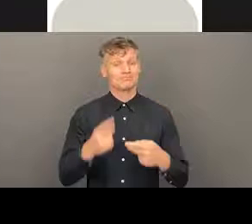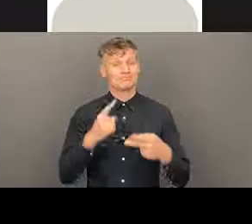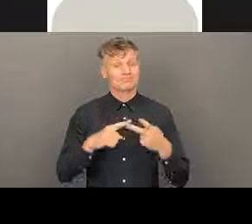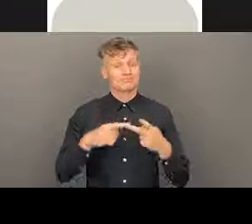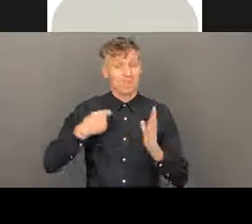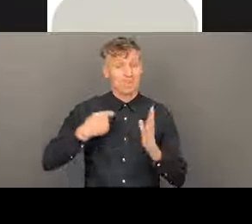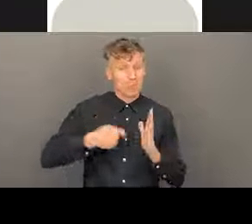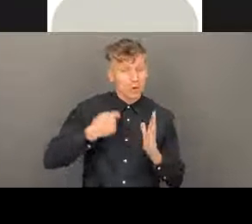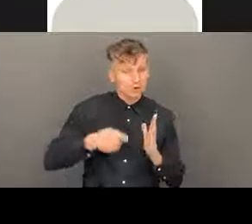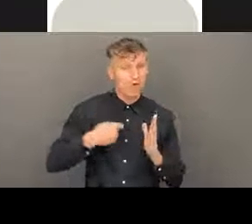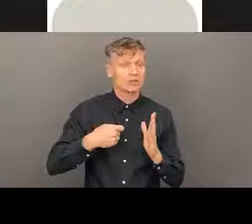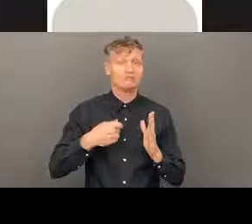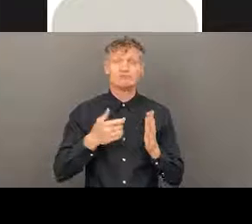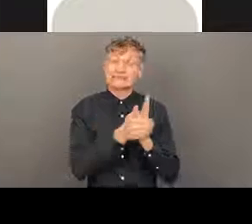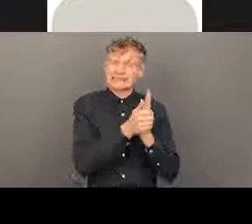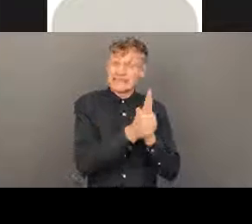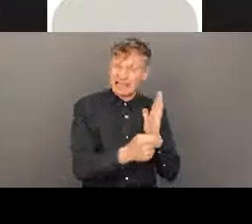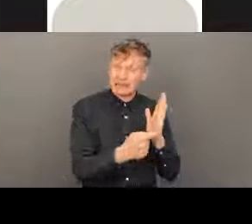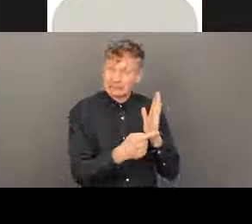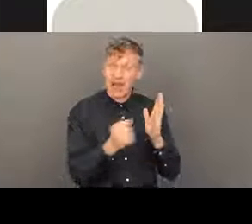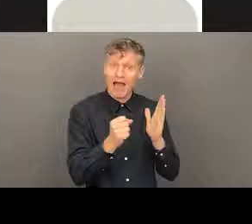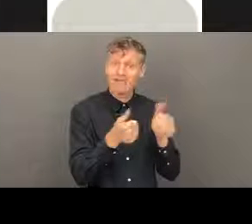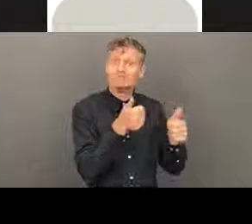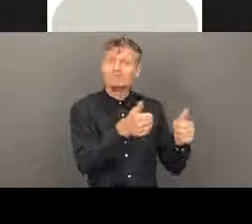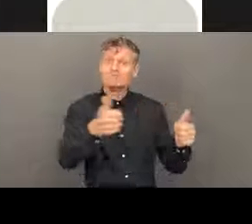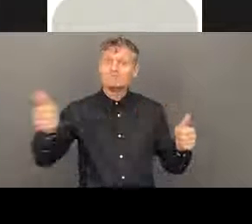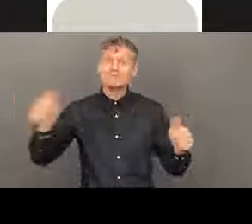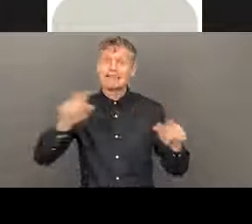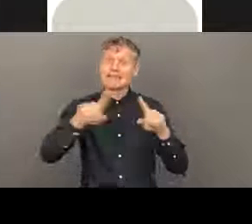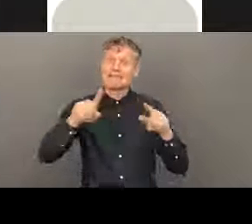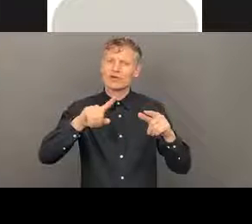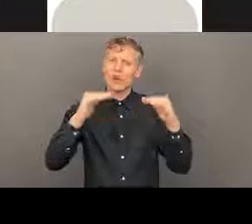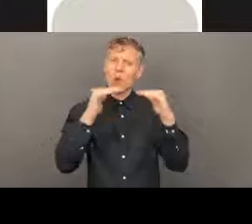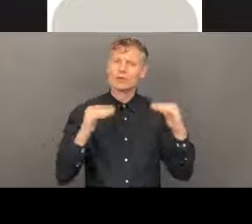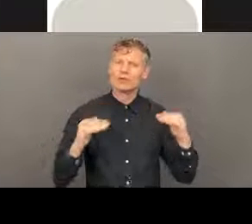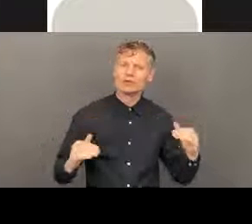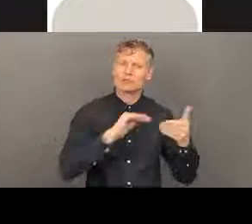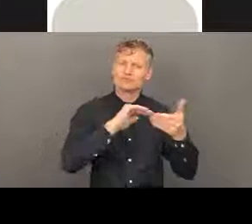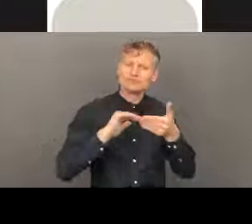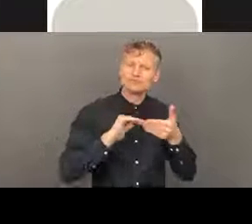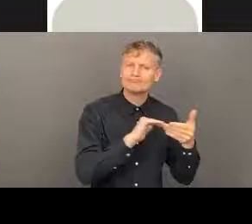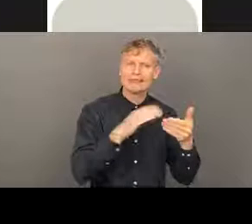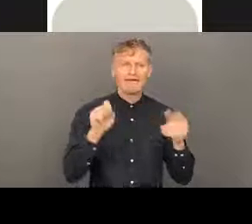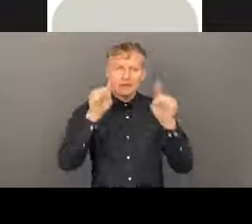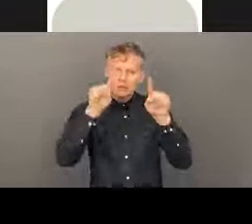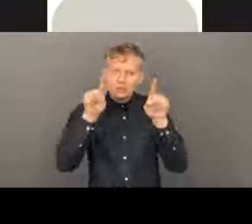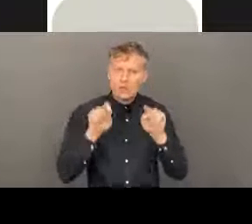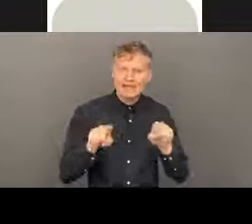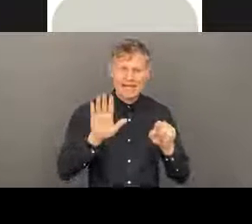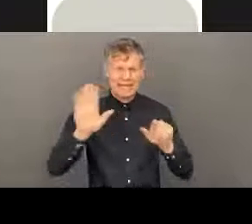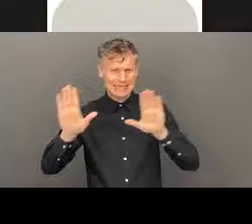one hand, each organization conducted a survey in its country to identify